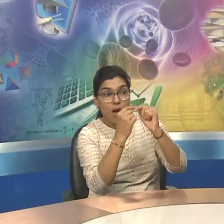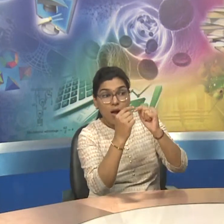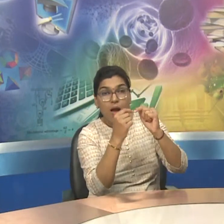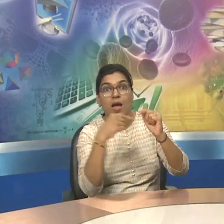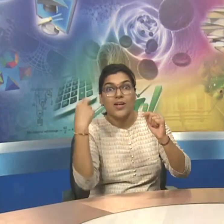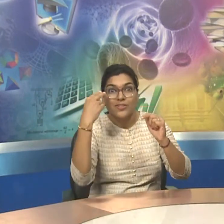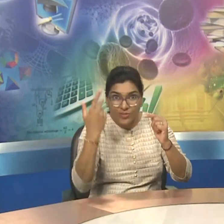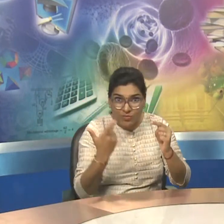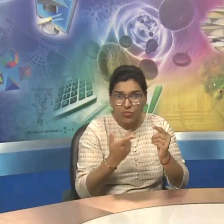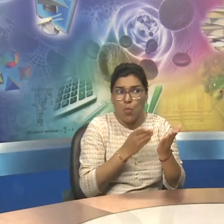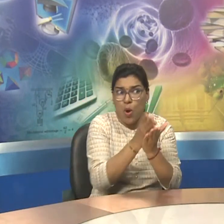power,